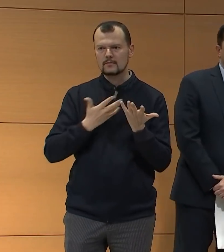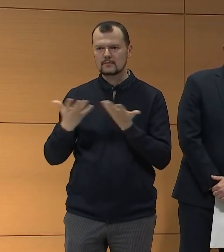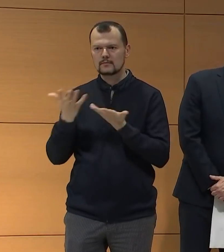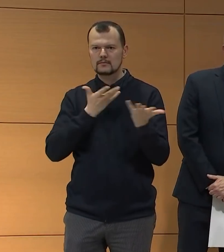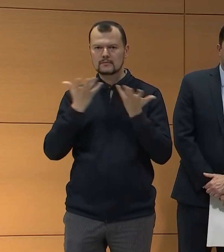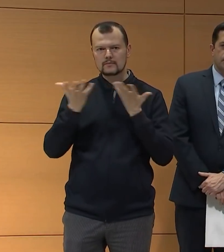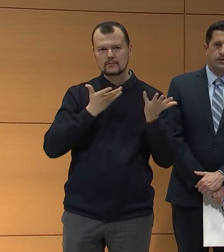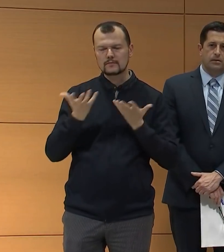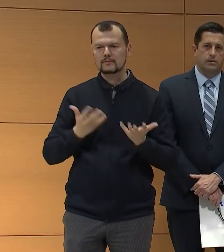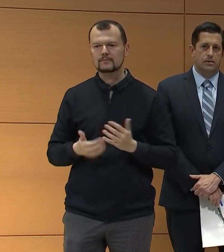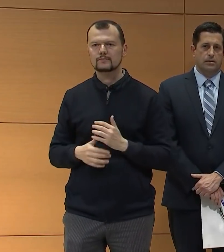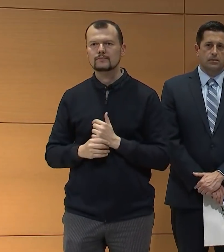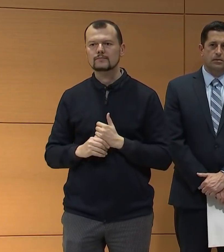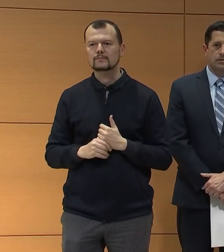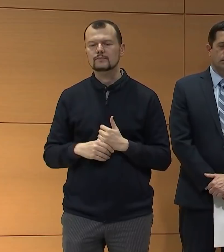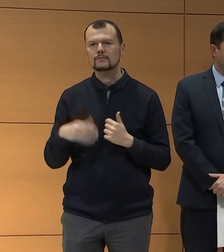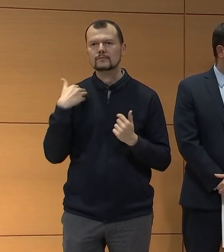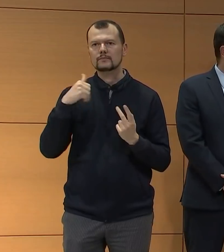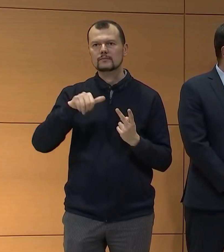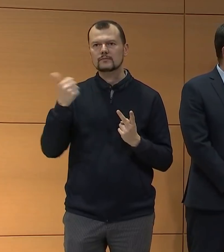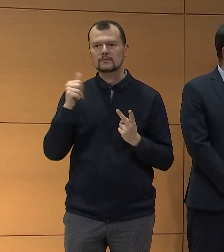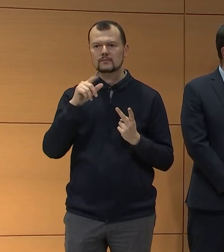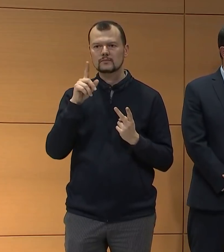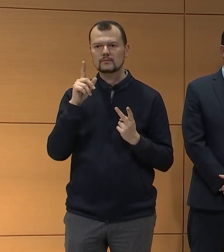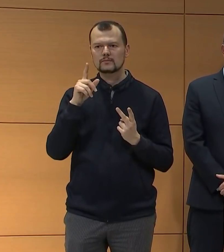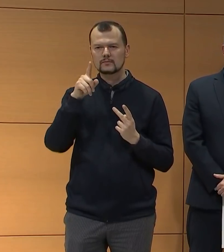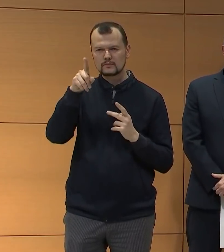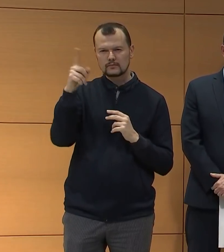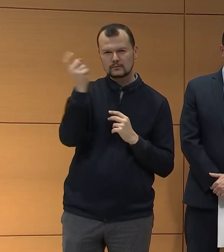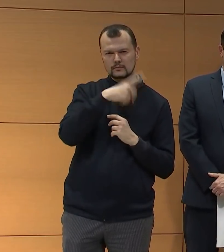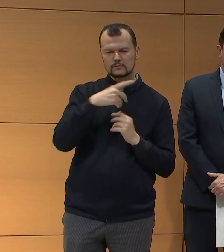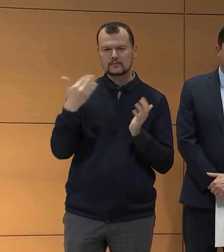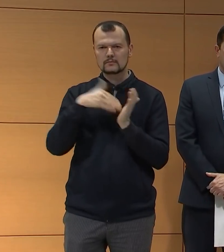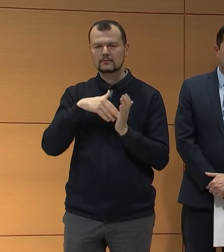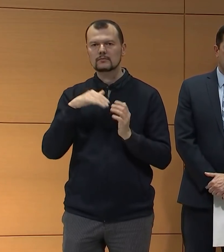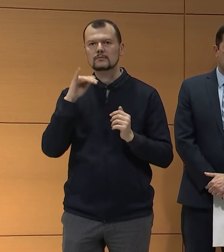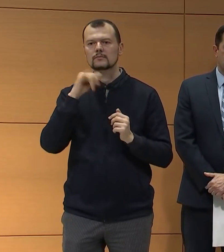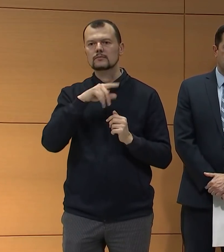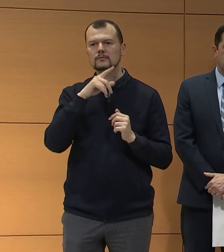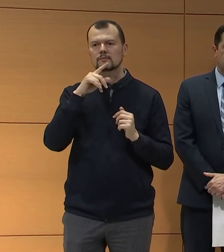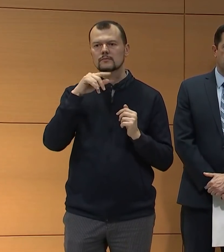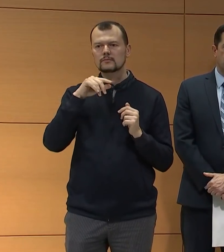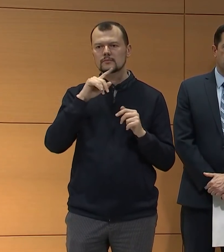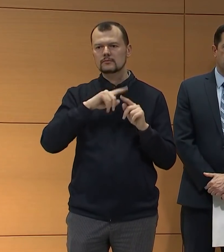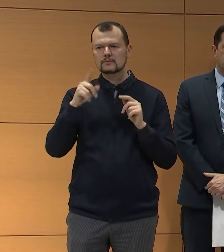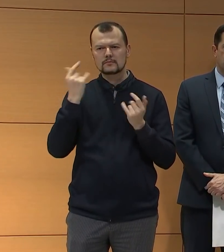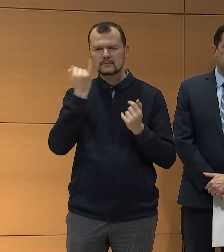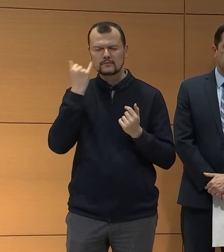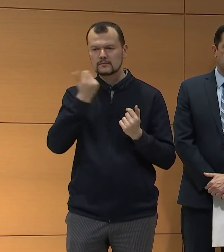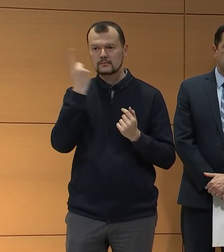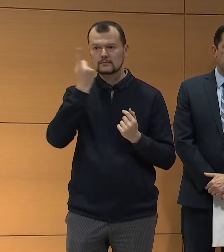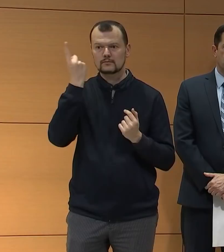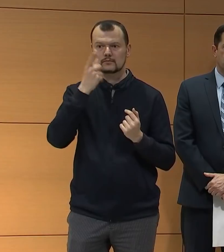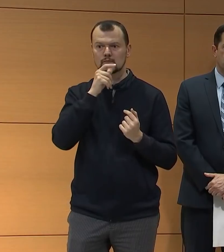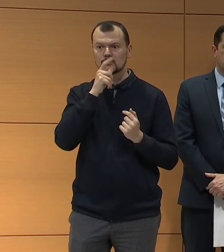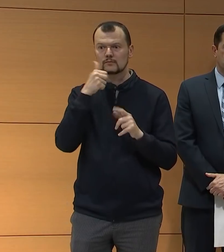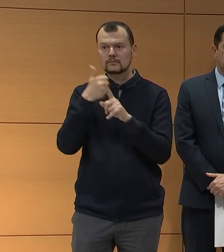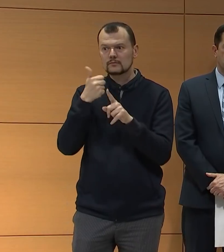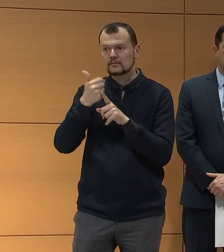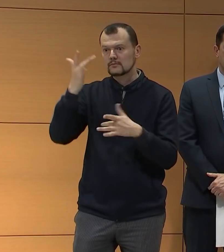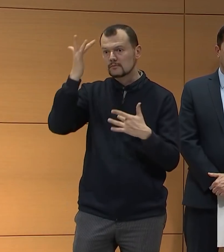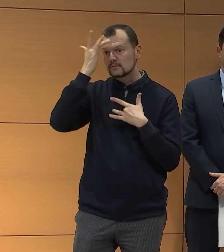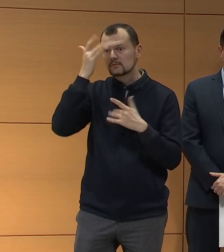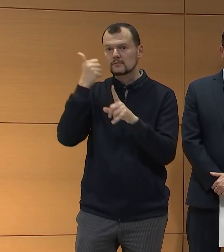And the second question is for the doctor. In terms of someone who has already been diagnosed with the coronavirus, can they get it again?